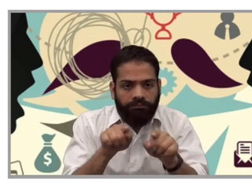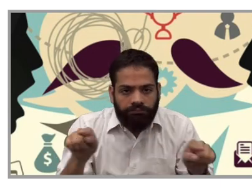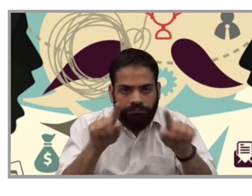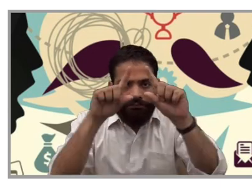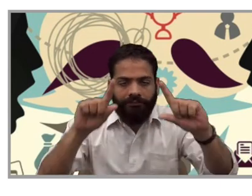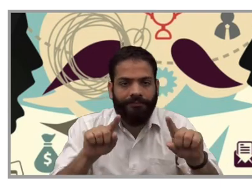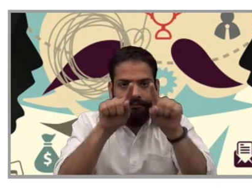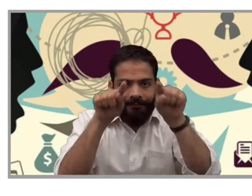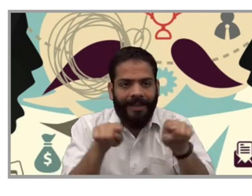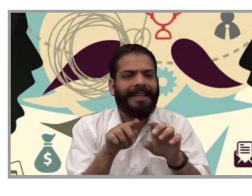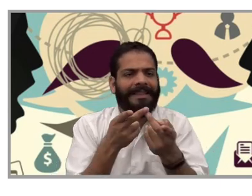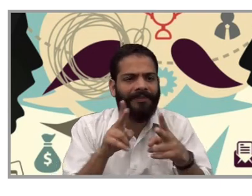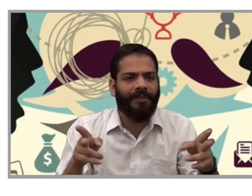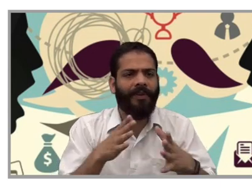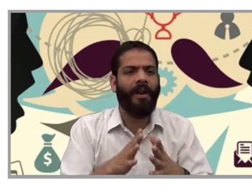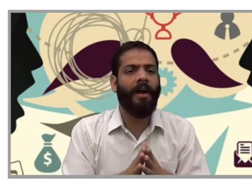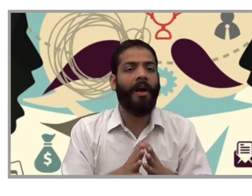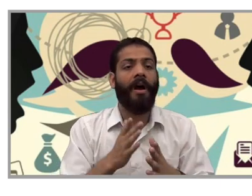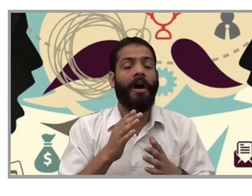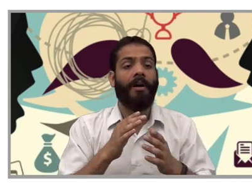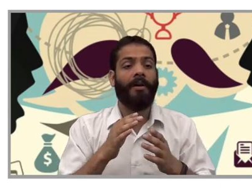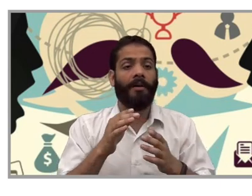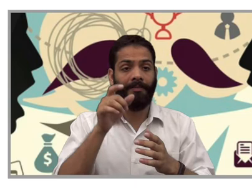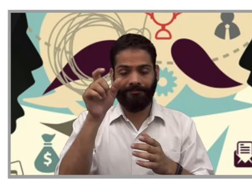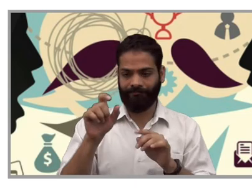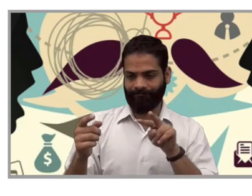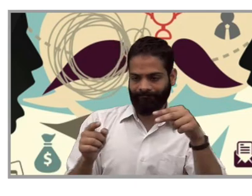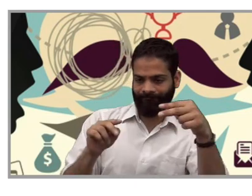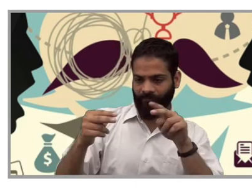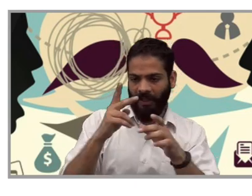into adjectives without the change in the articulation.